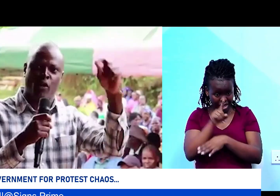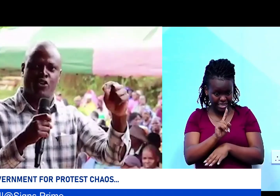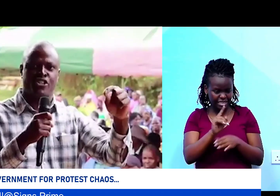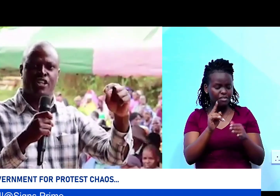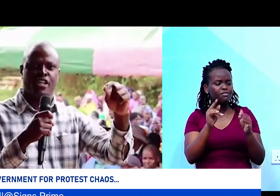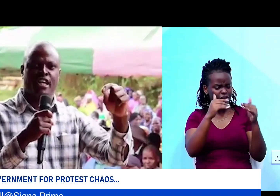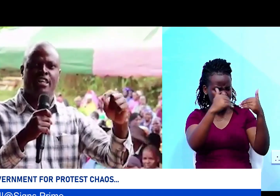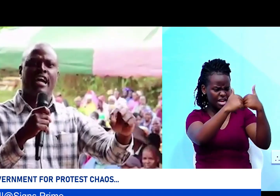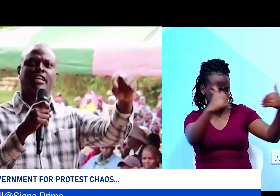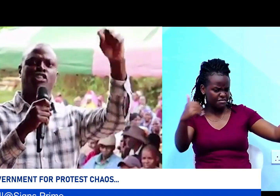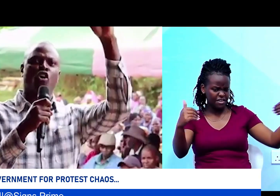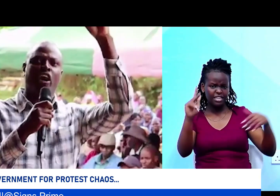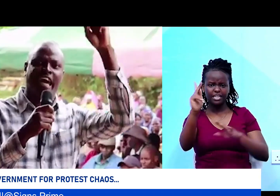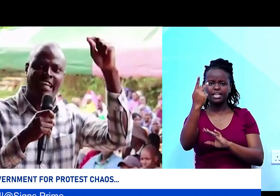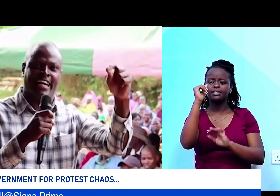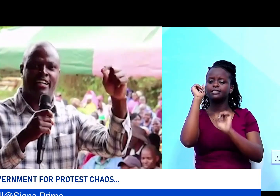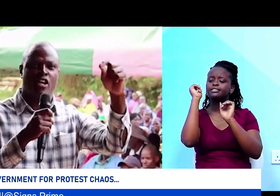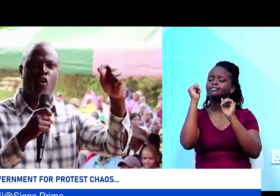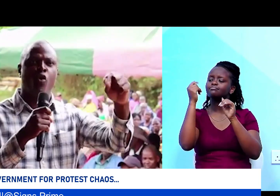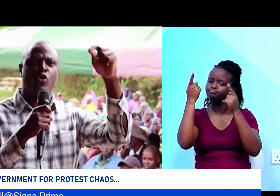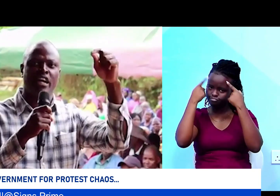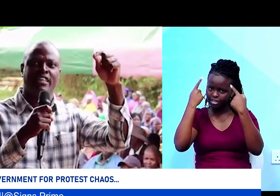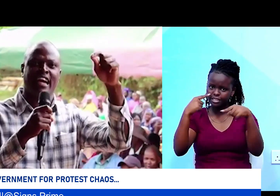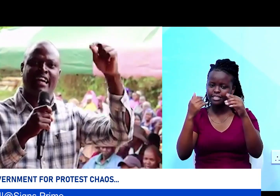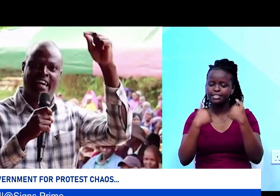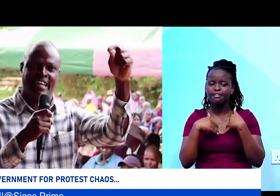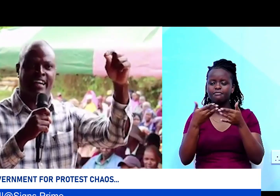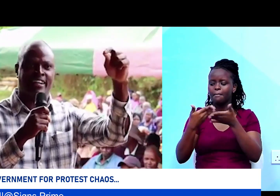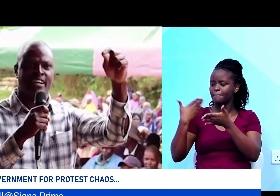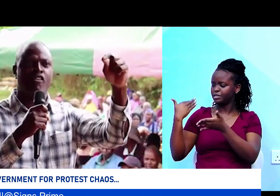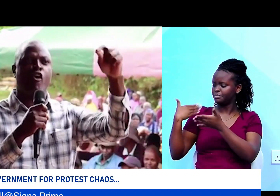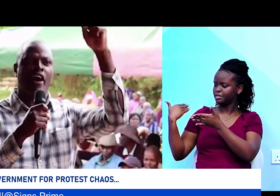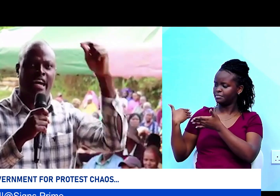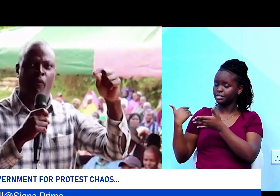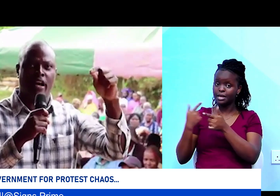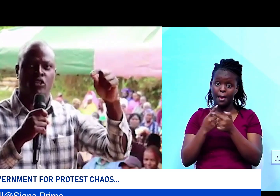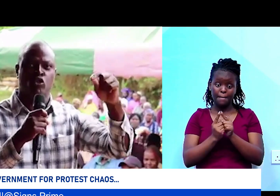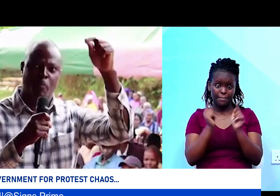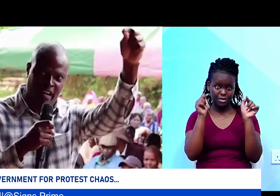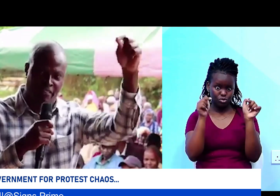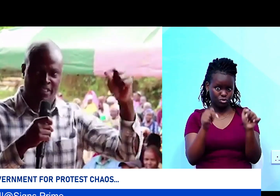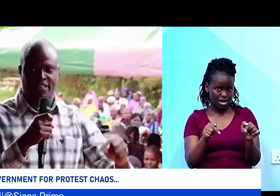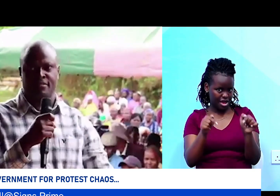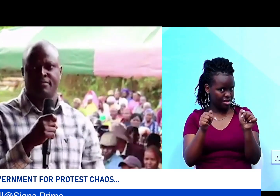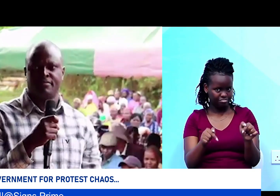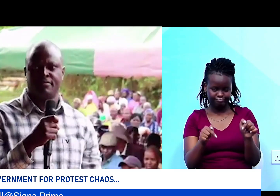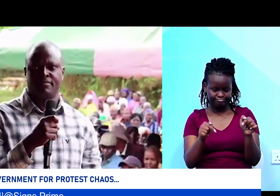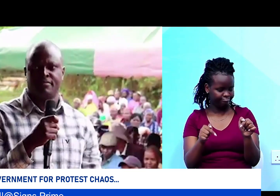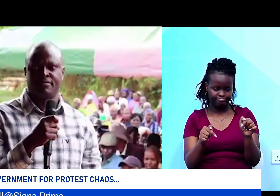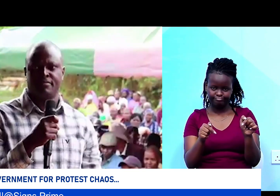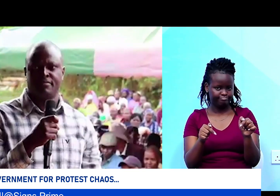round, there is no Kenyan who will hate the other Kenyan for anyone to benefit.